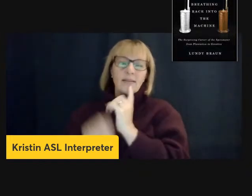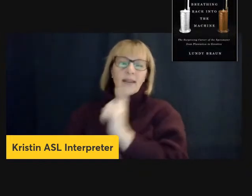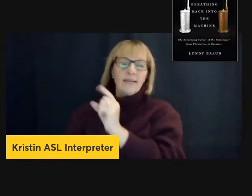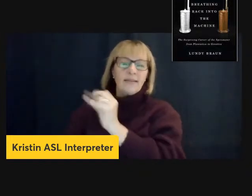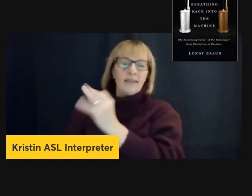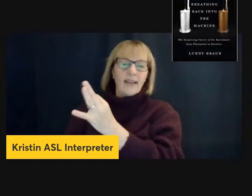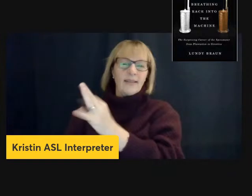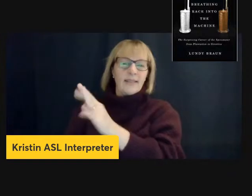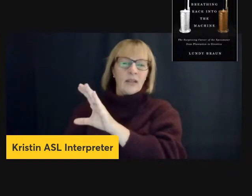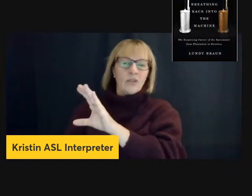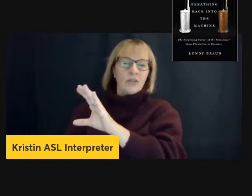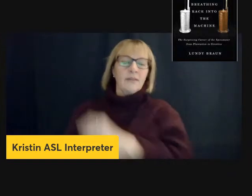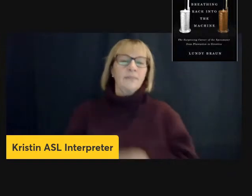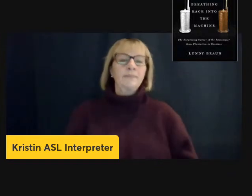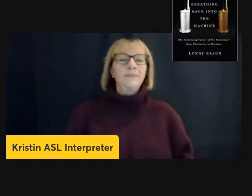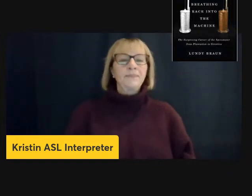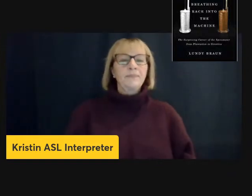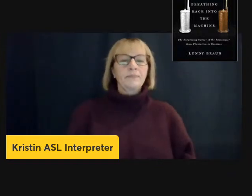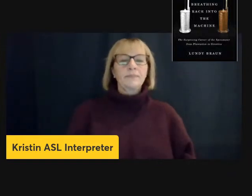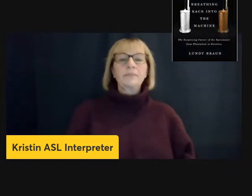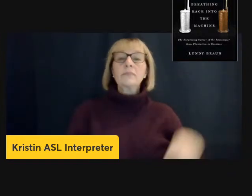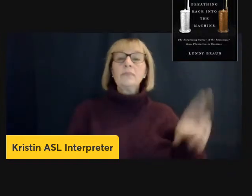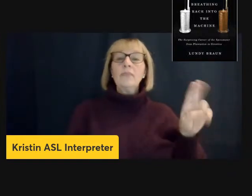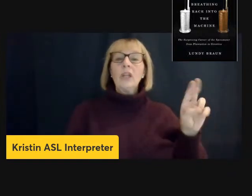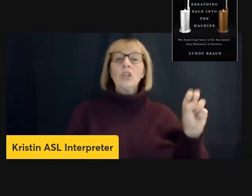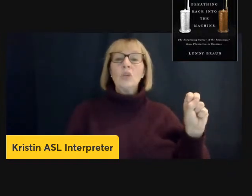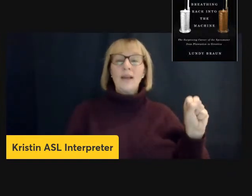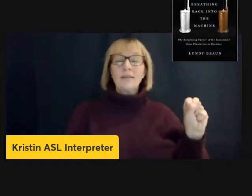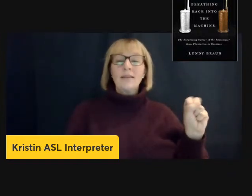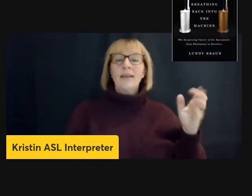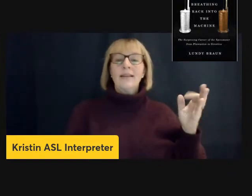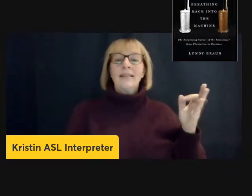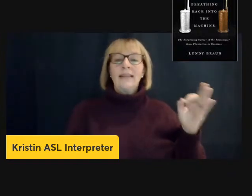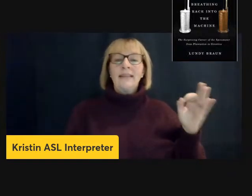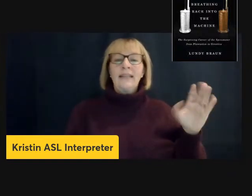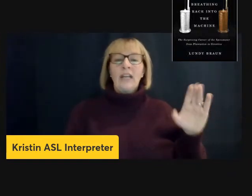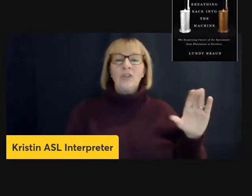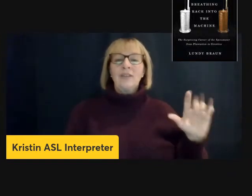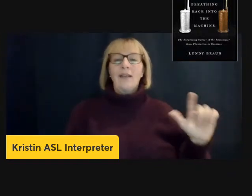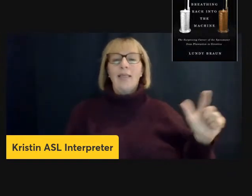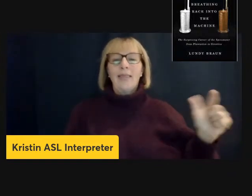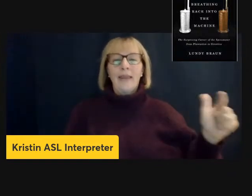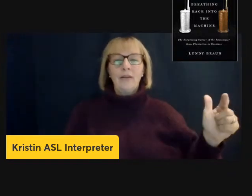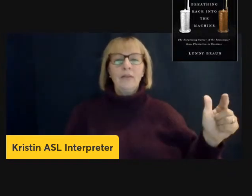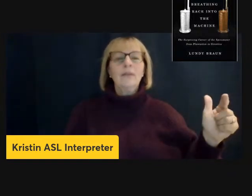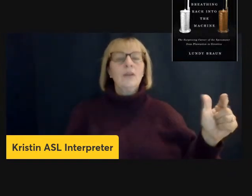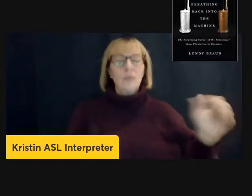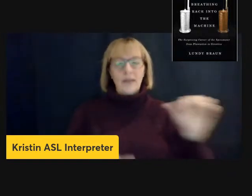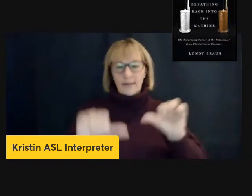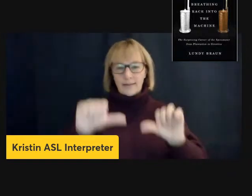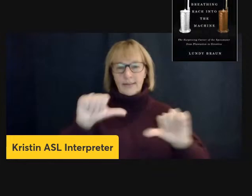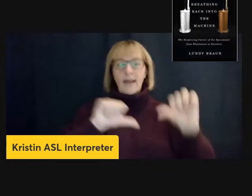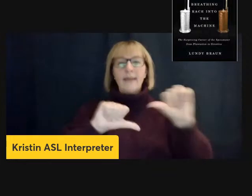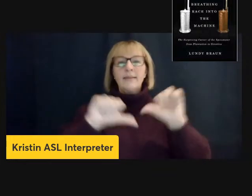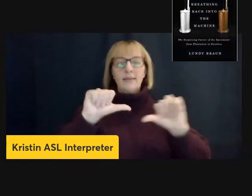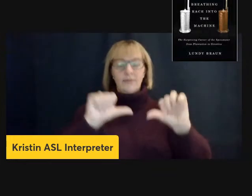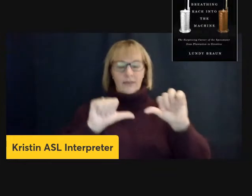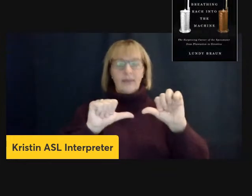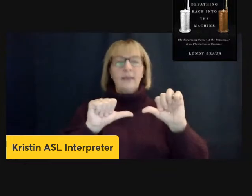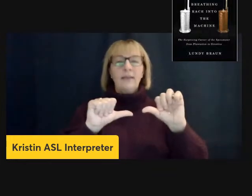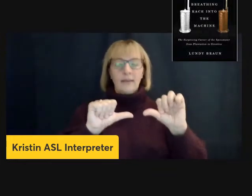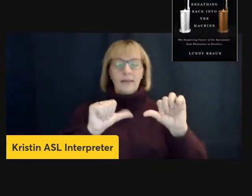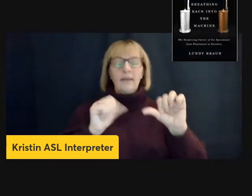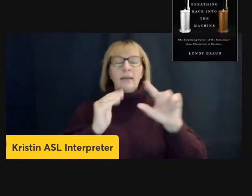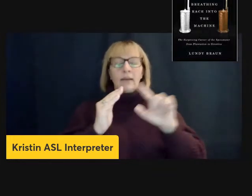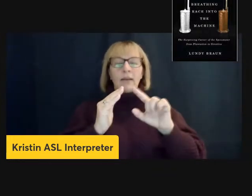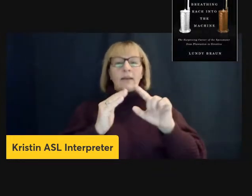the 1900s US, at a moment when scientific racism, as captured in eugenic theories